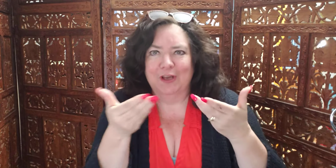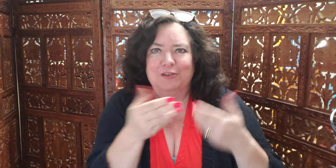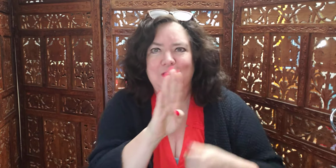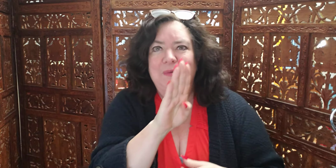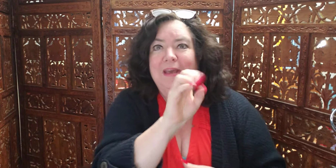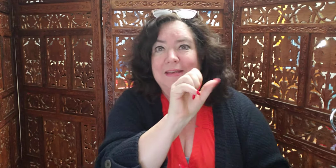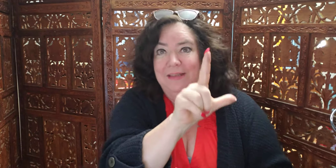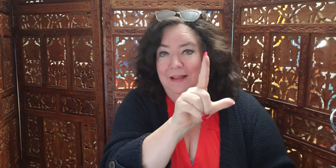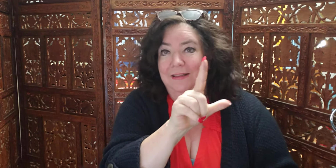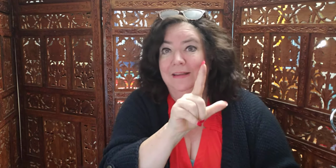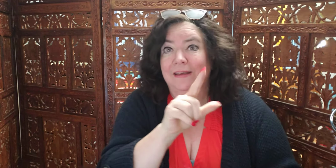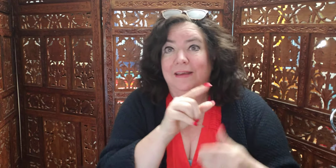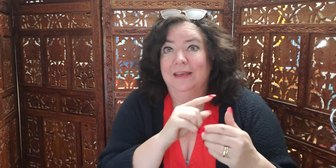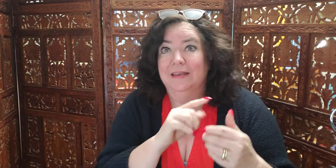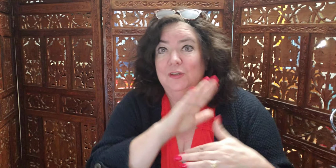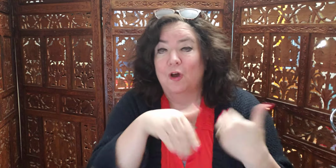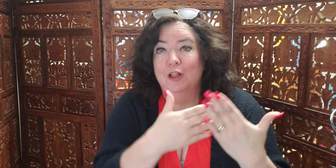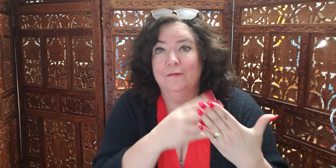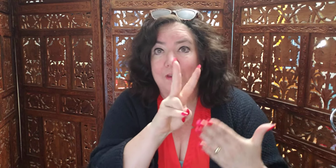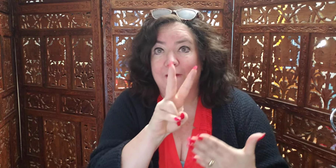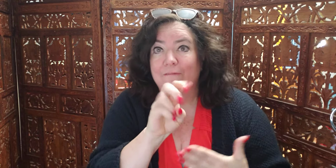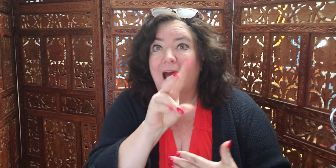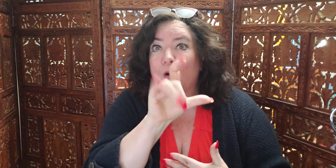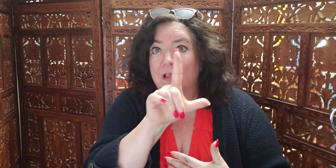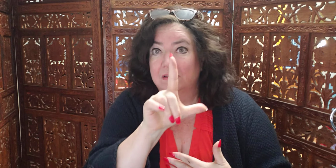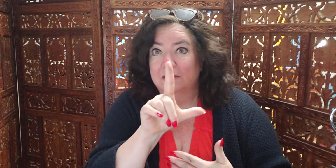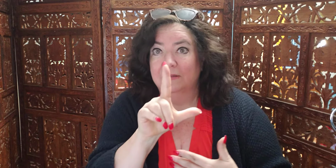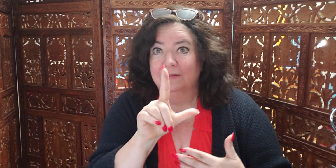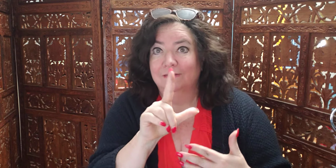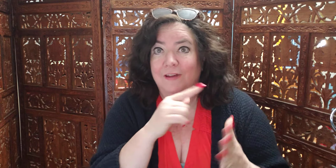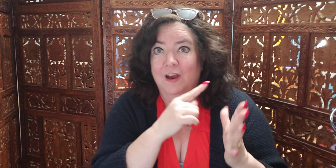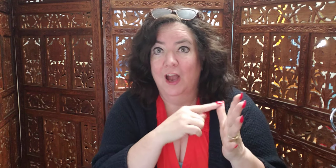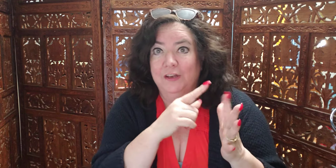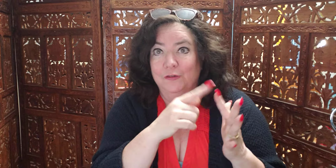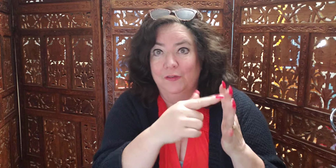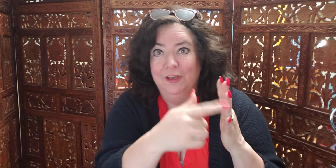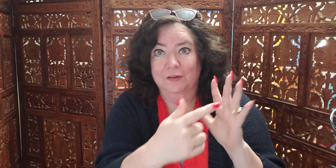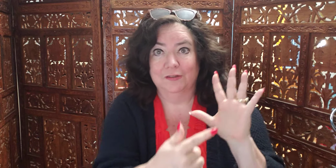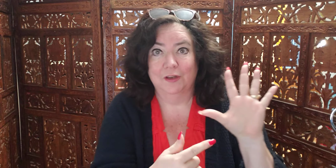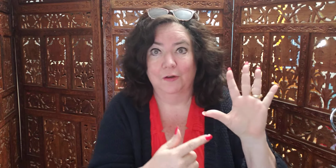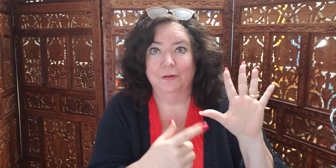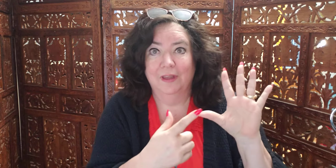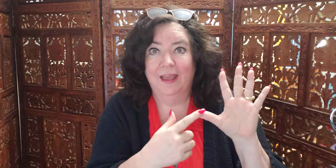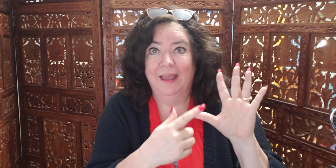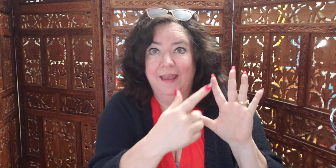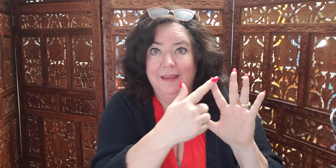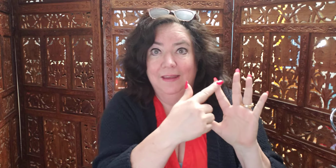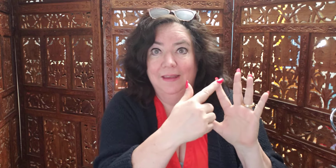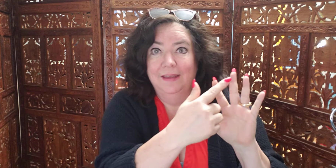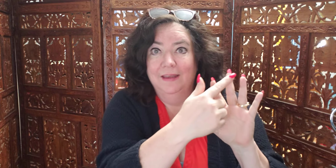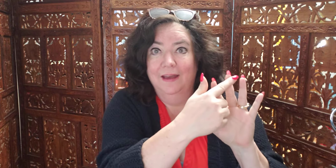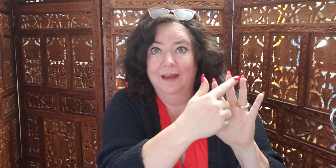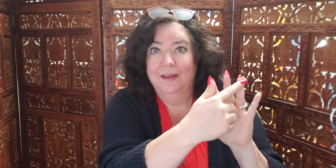introduction to BSL is all of the vowels are on your fingers. So A, E, I,